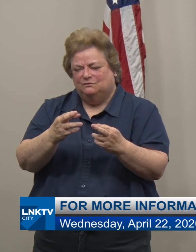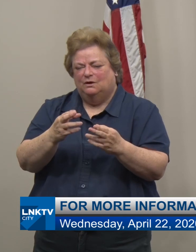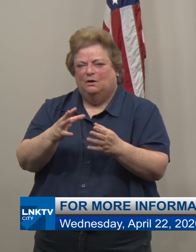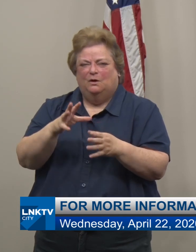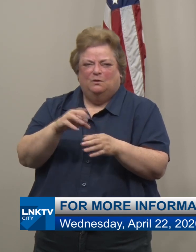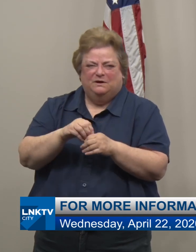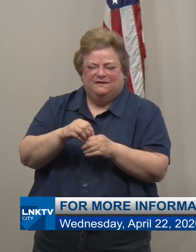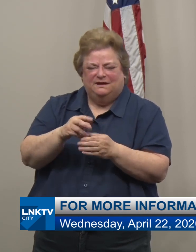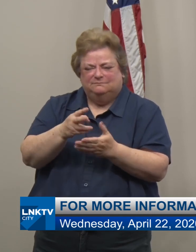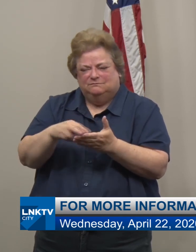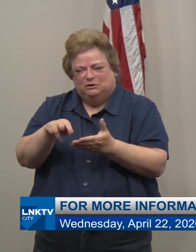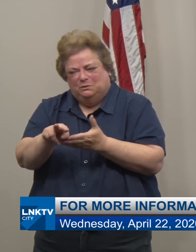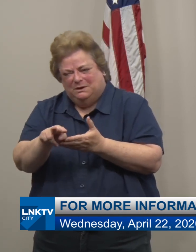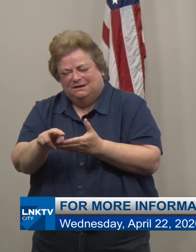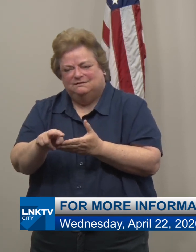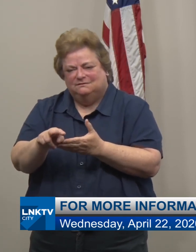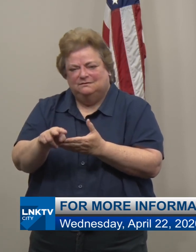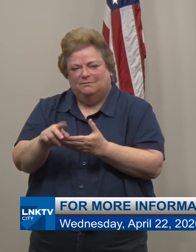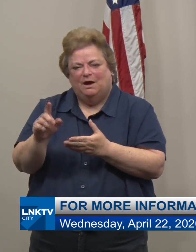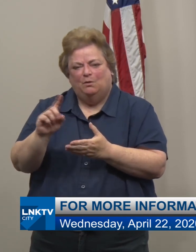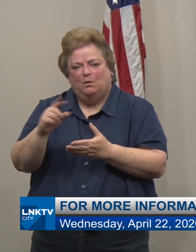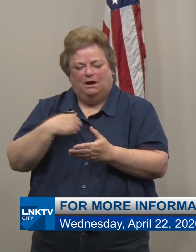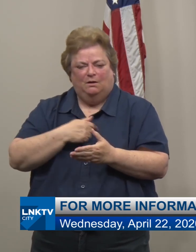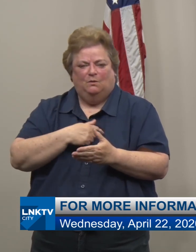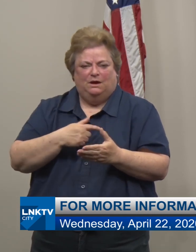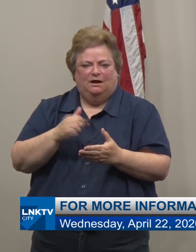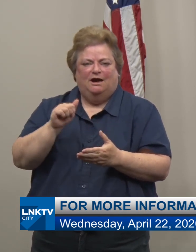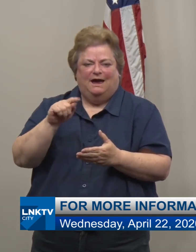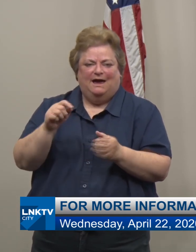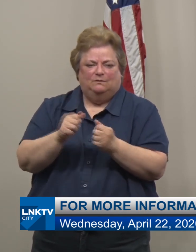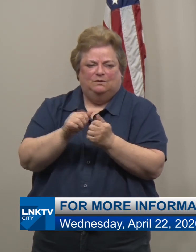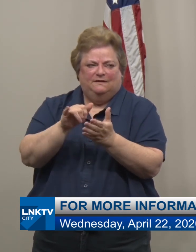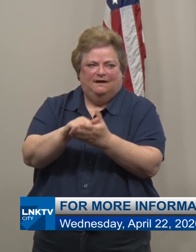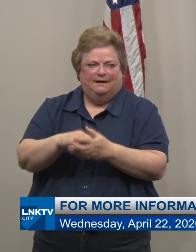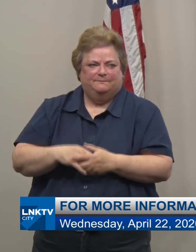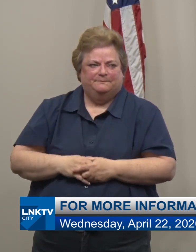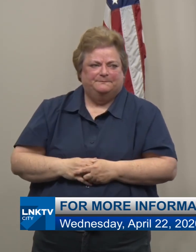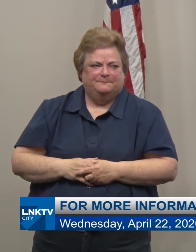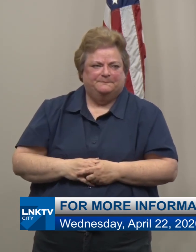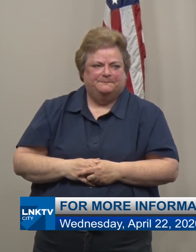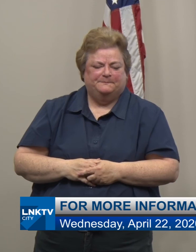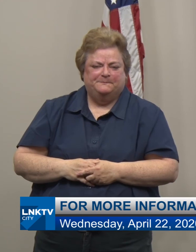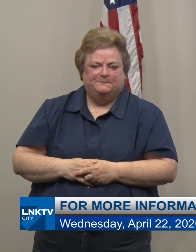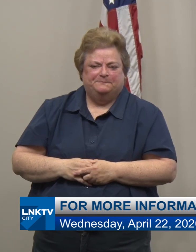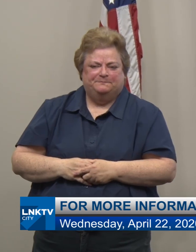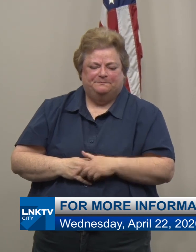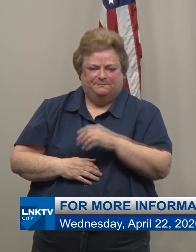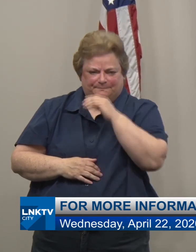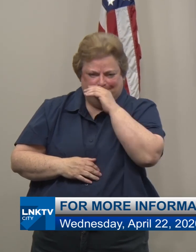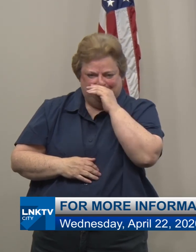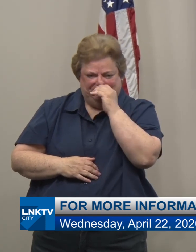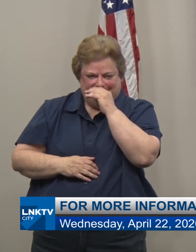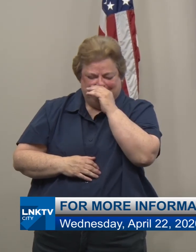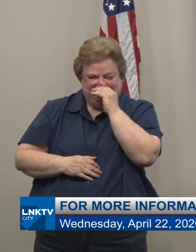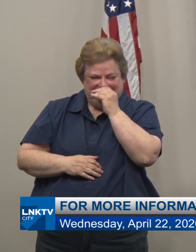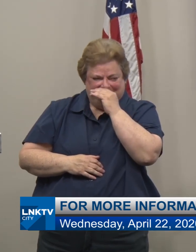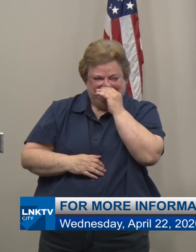next 2 weeks about where we're at.